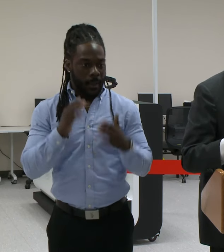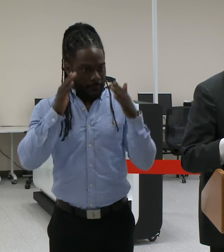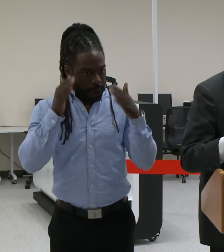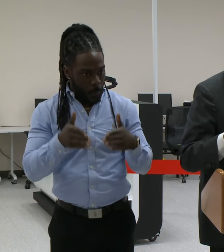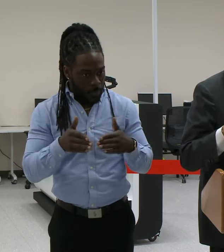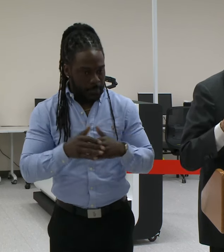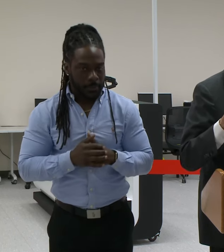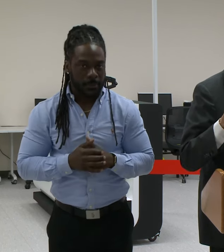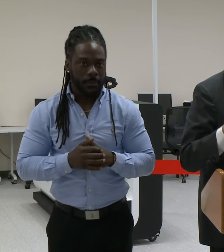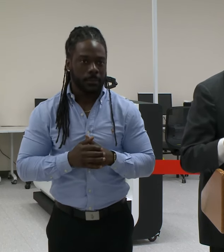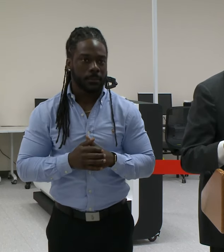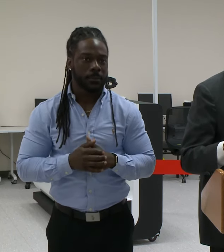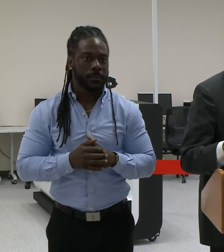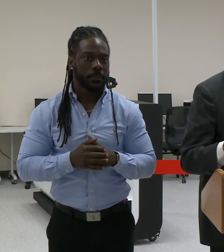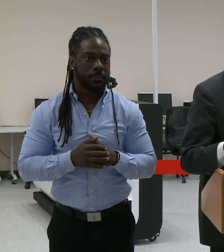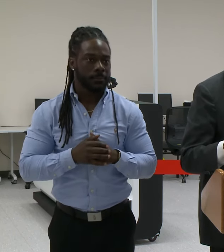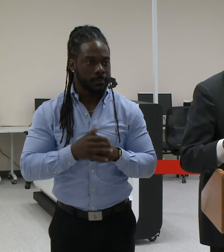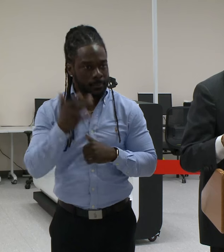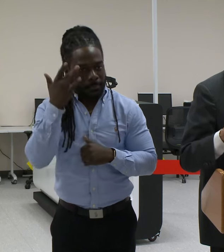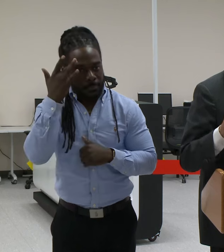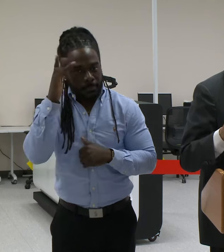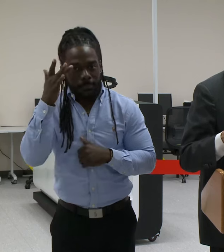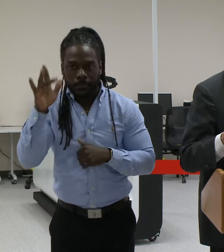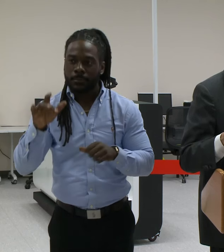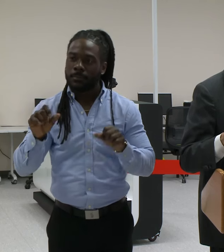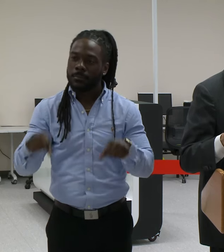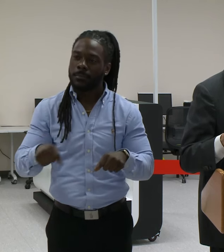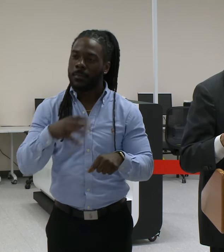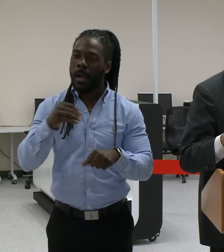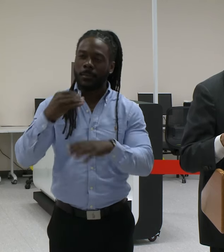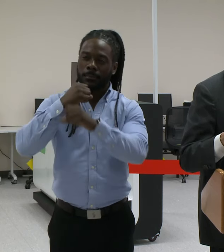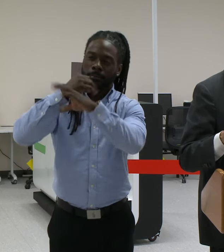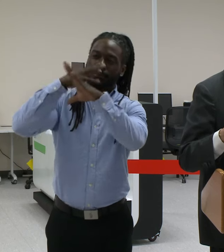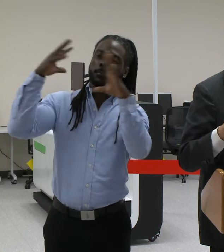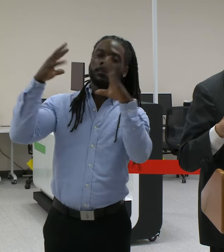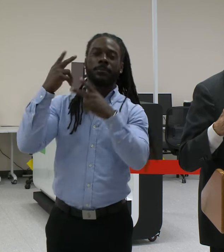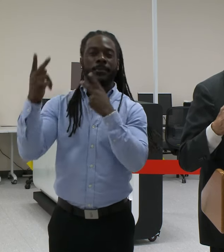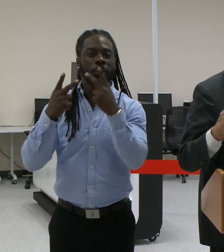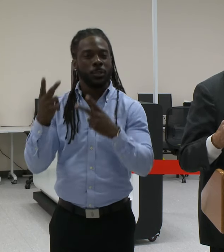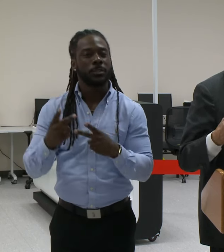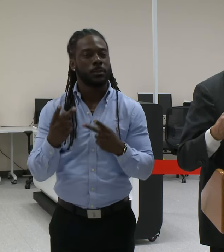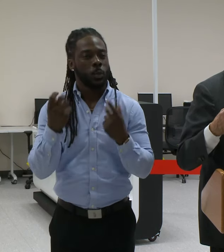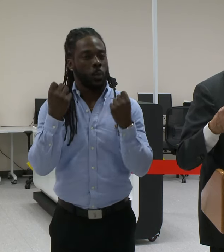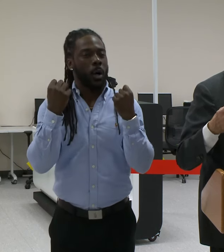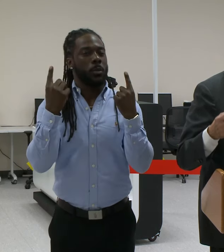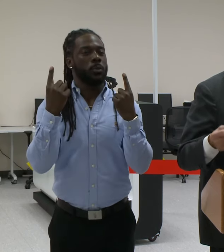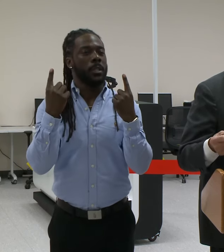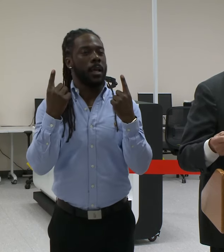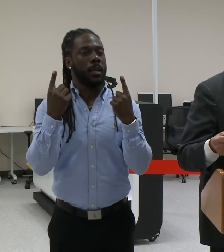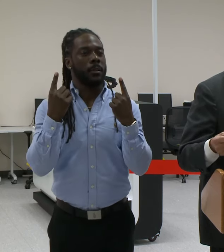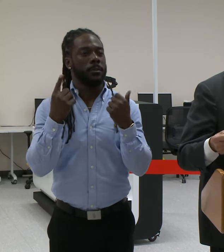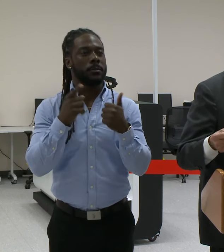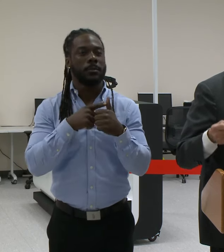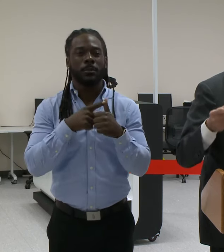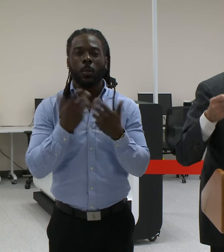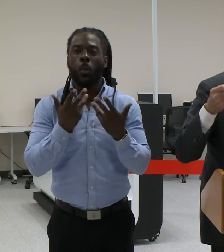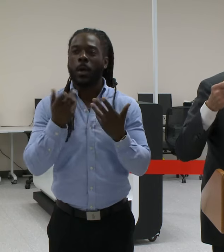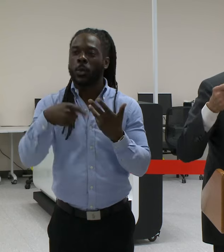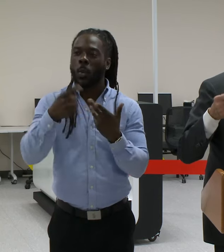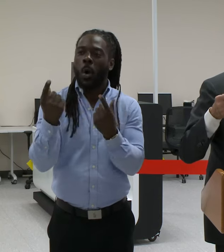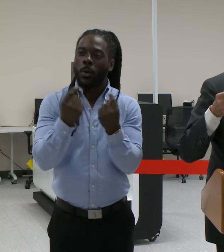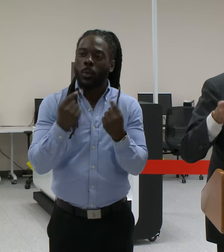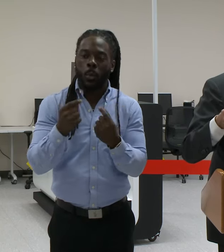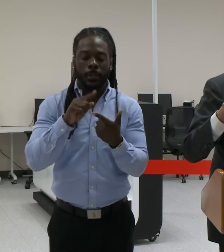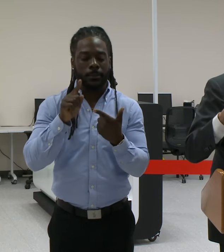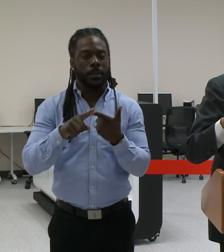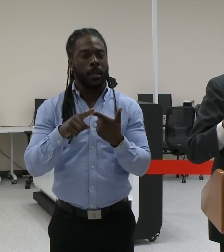focus, intellect, and vision to understand, A, what you're doing, understand